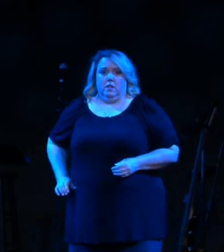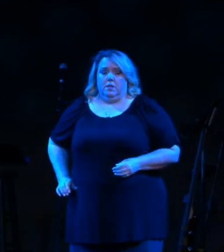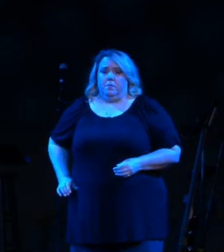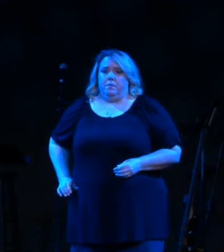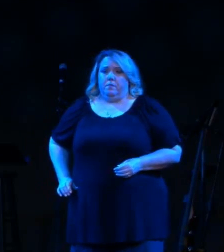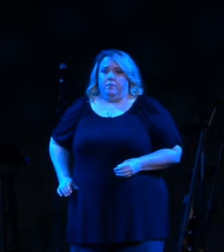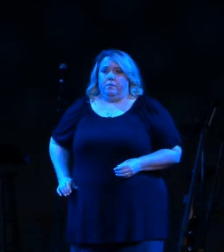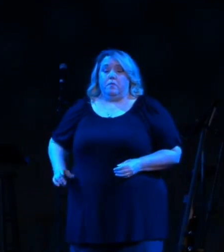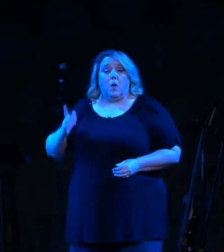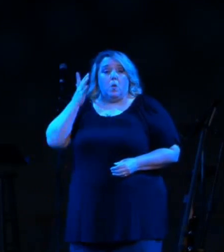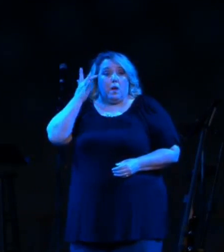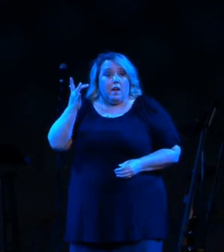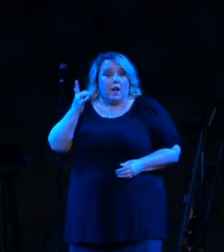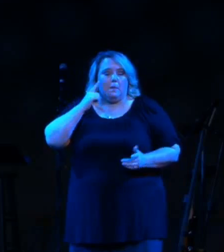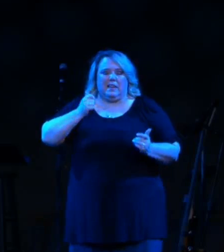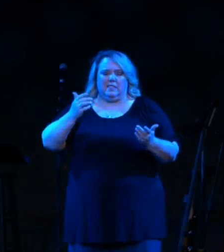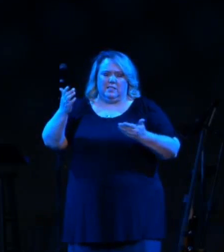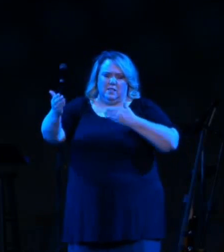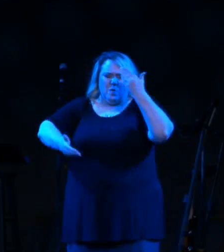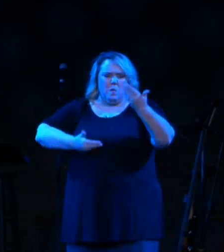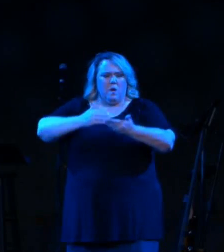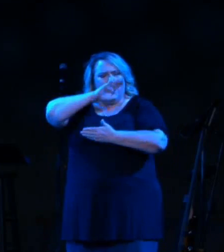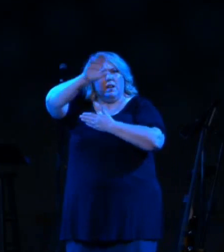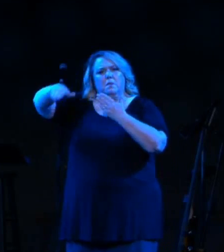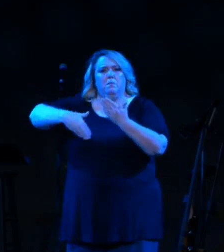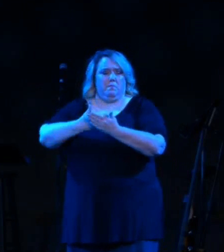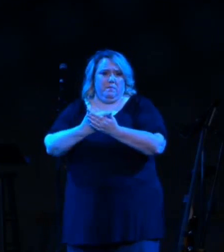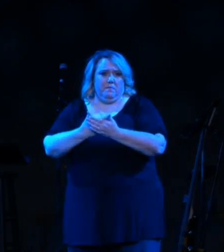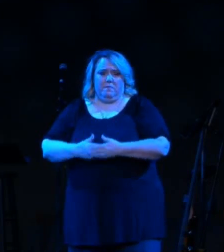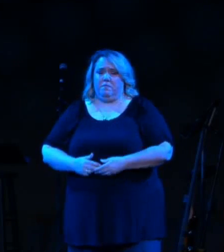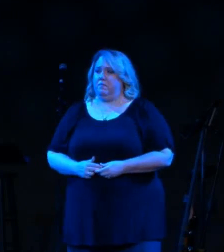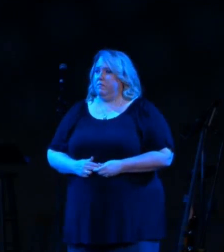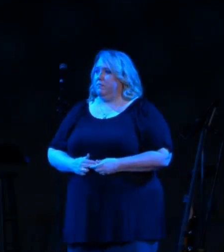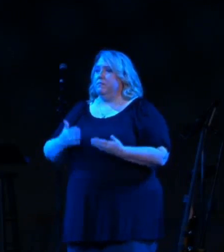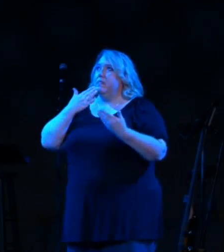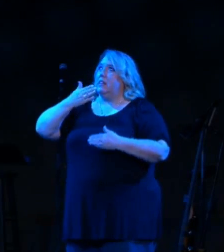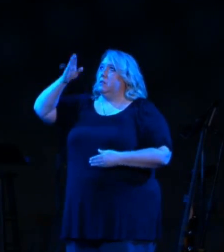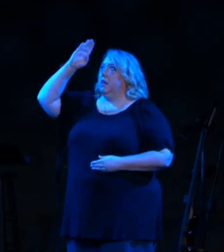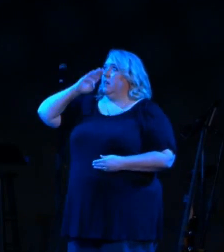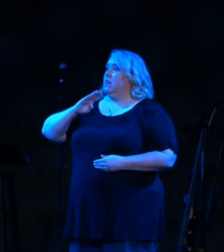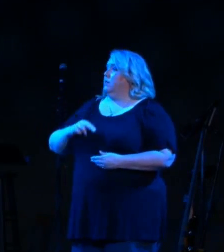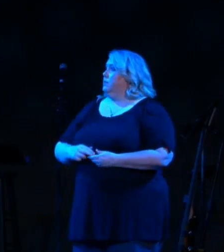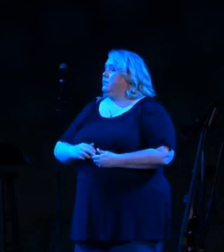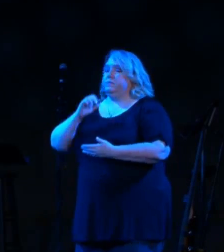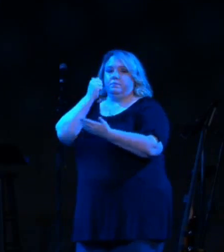is room for all. Thanks be to God.